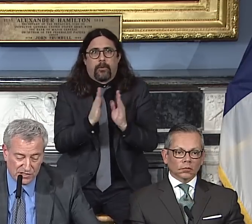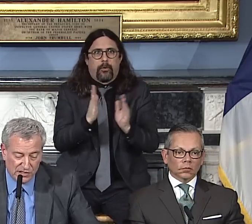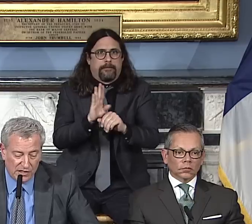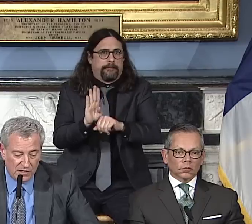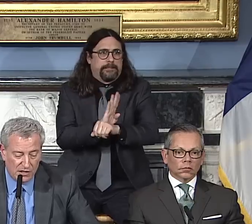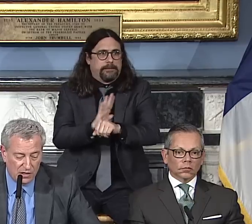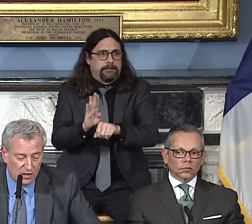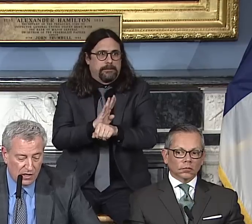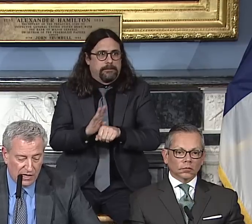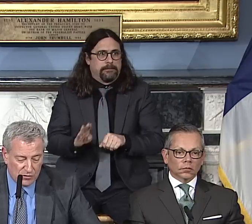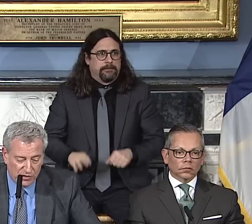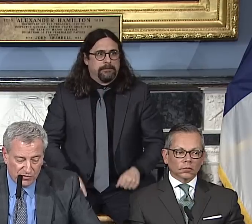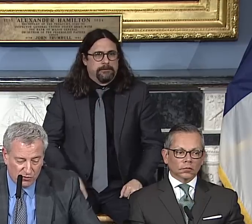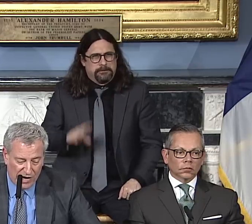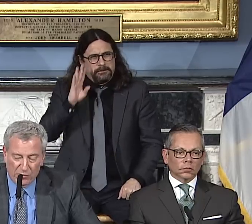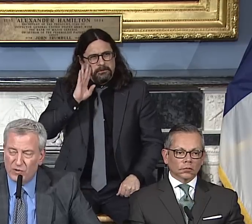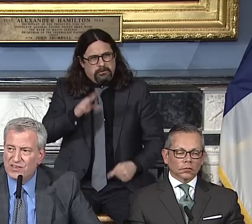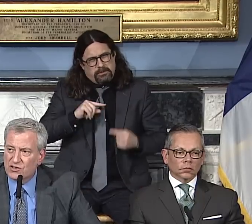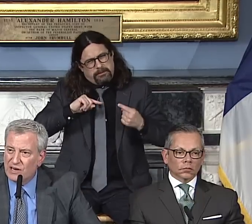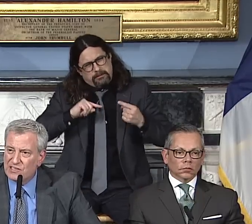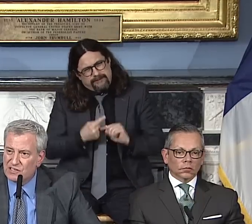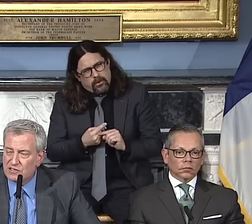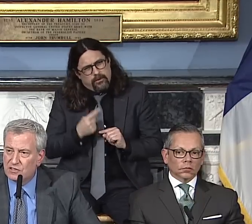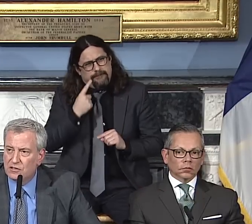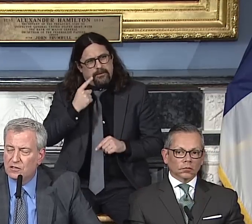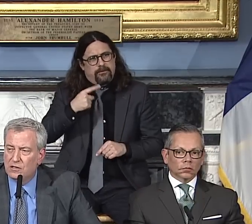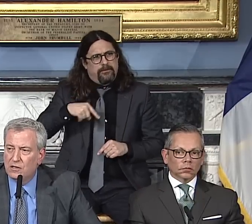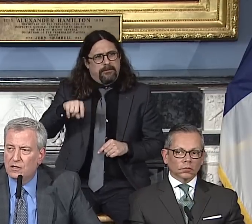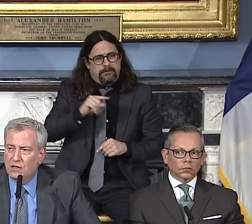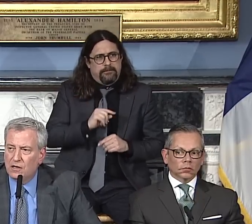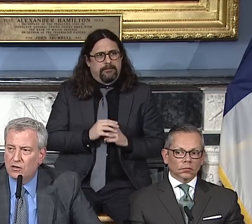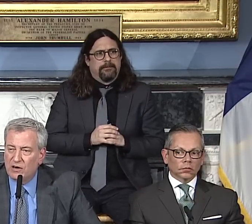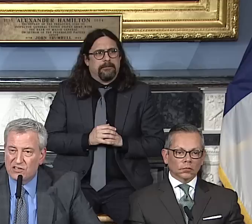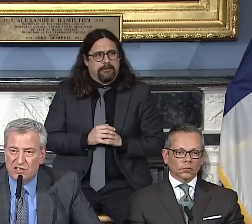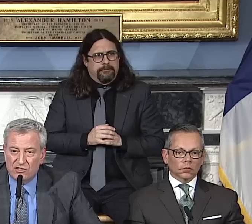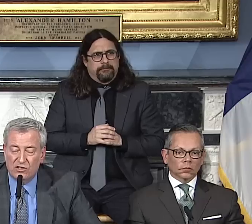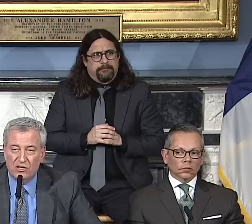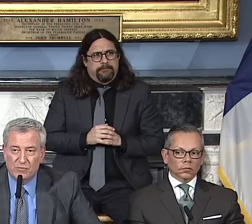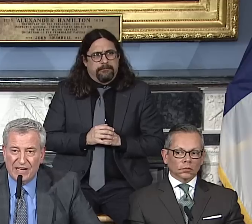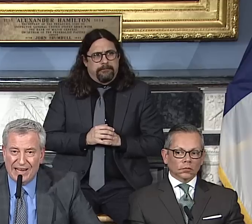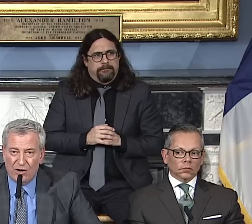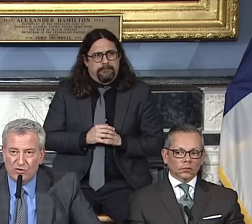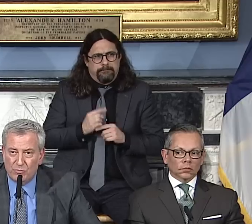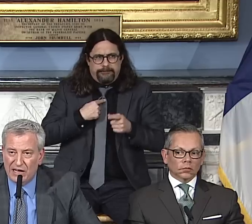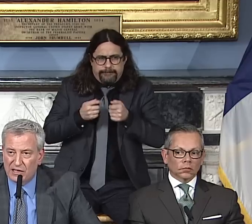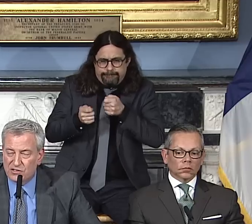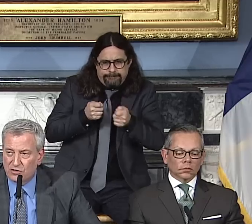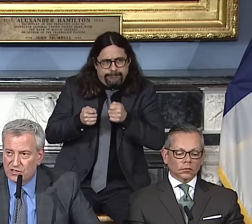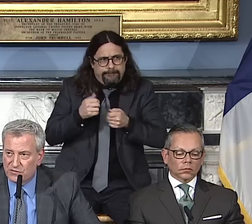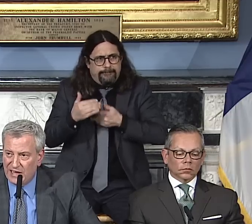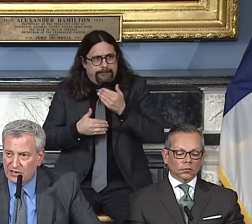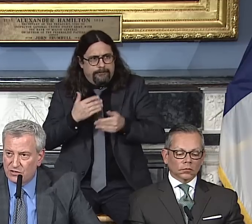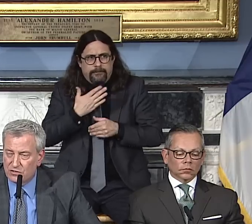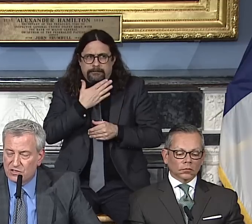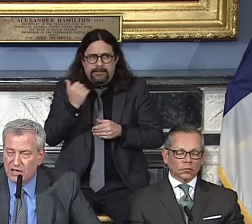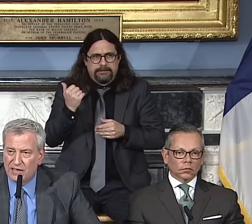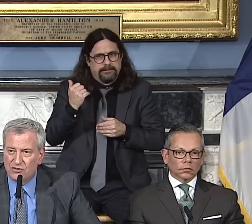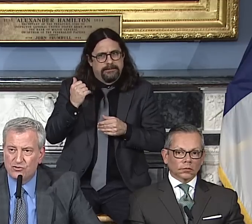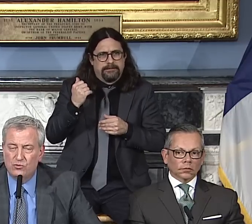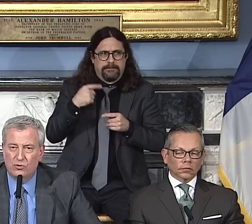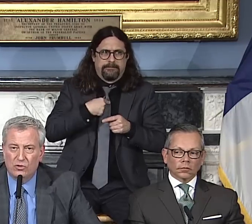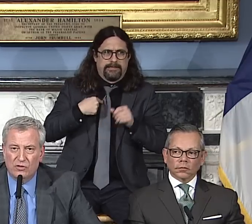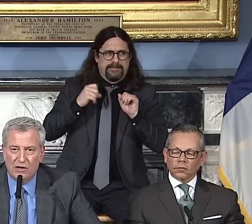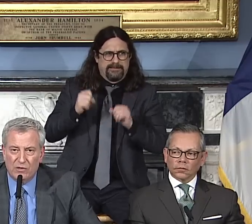it's obviously, as we've grappled with this crisis, our greatest concern has been how to balance all these factors